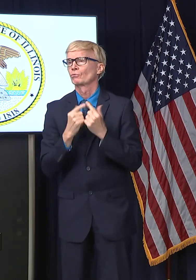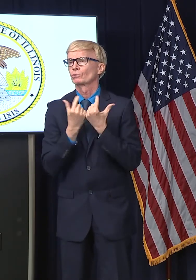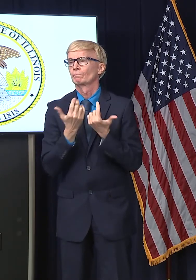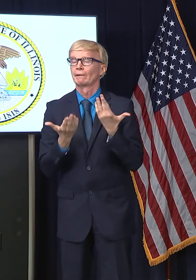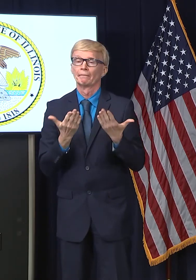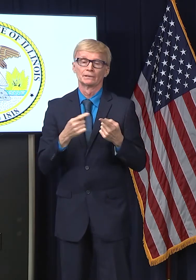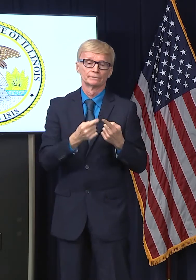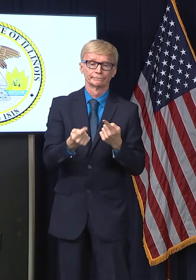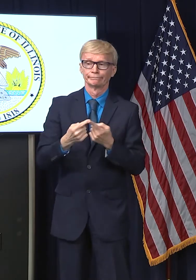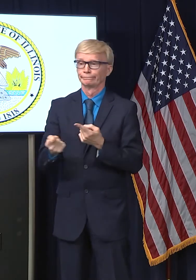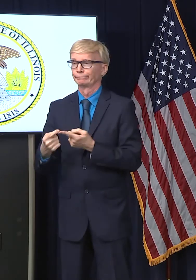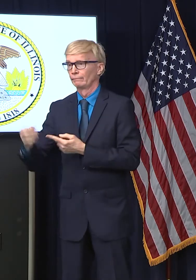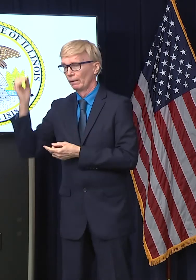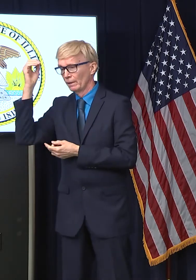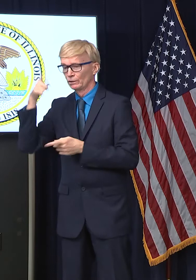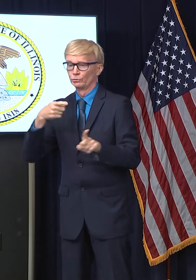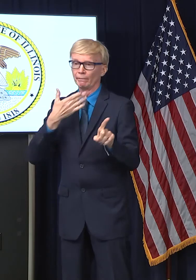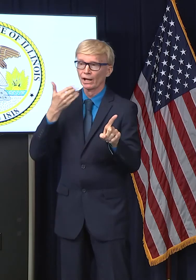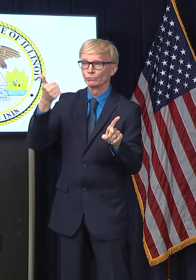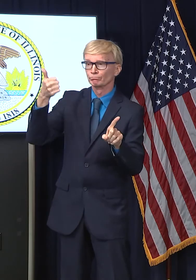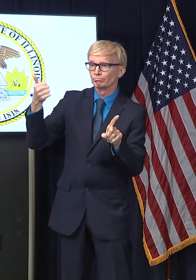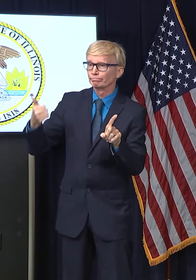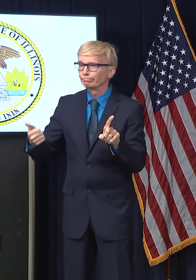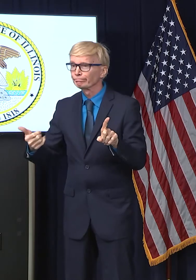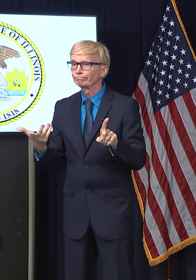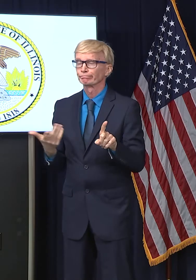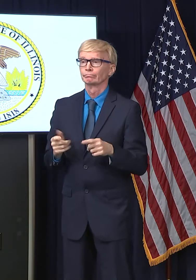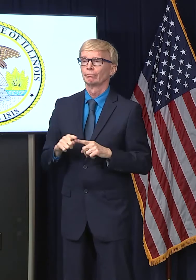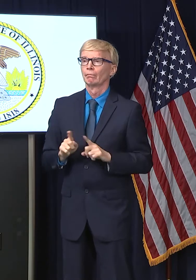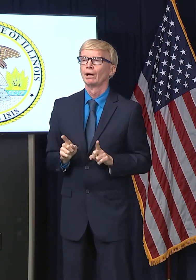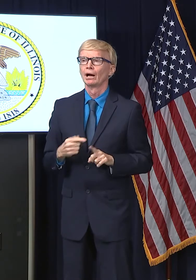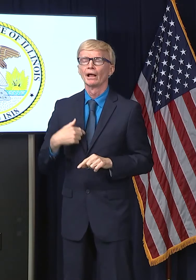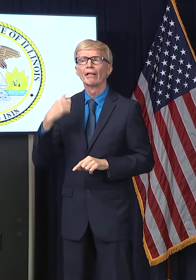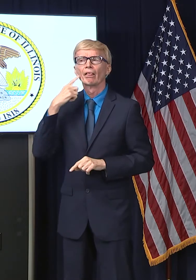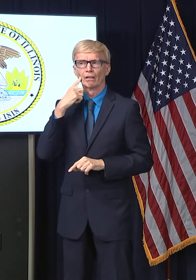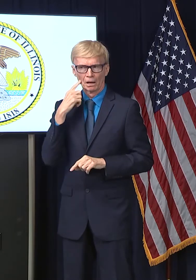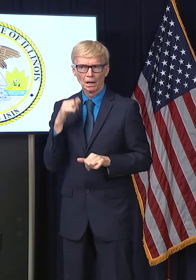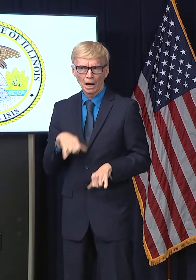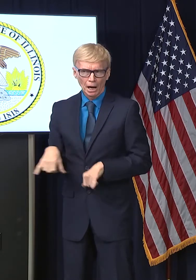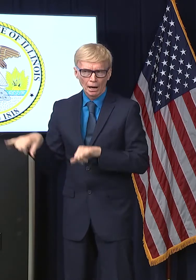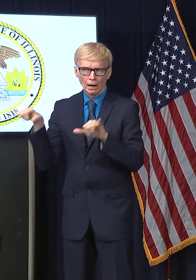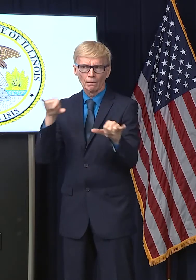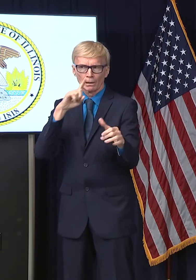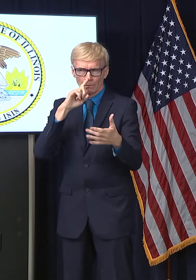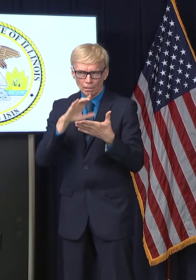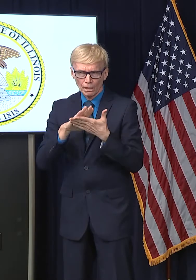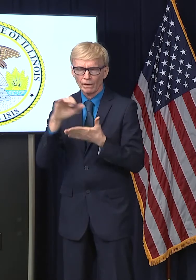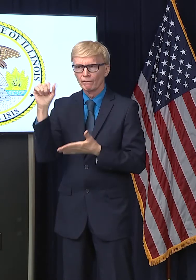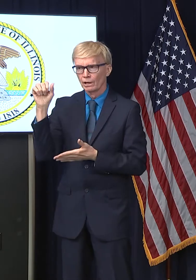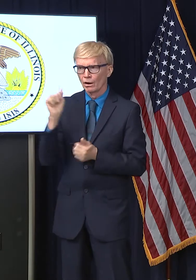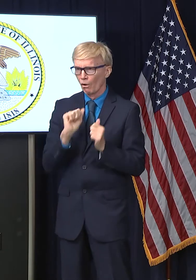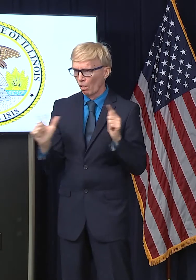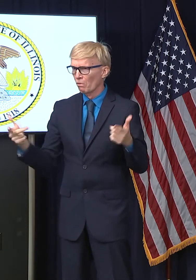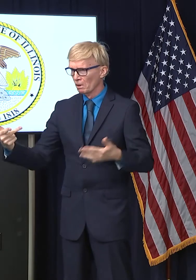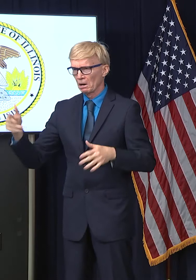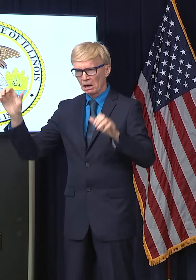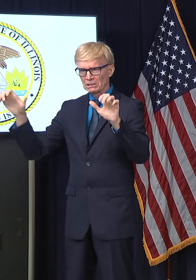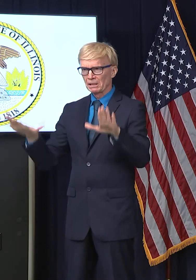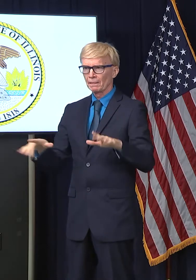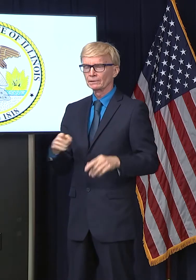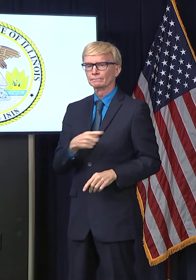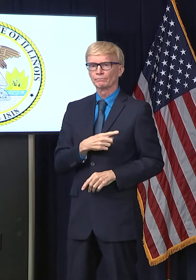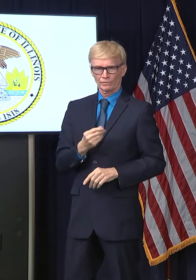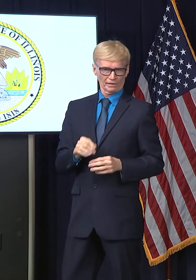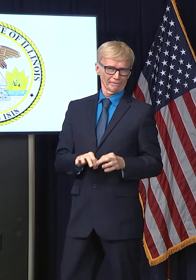opinion of which may be the better among them, but there is, I think, a common belief that all three are excellent. A family feud? Seems like there's